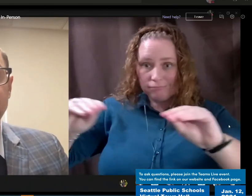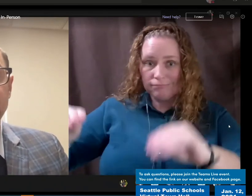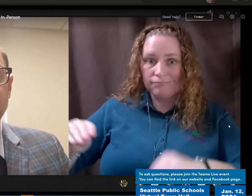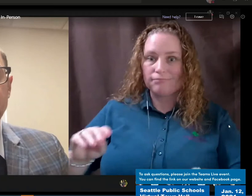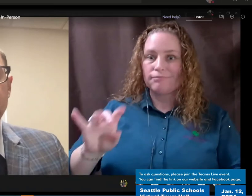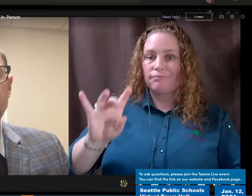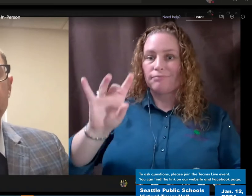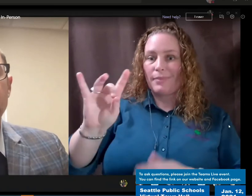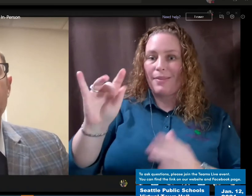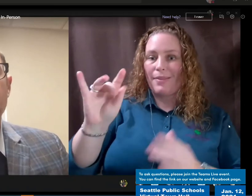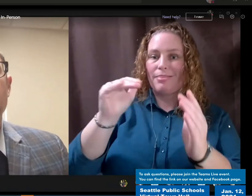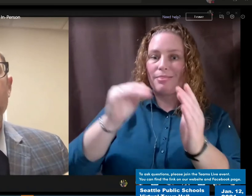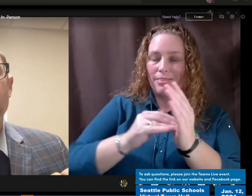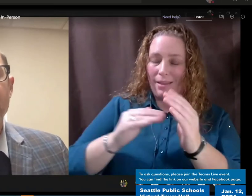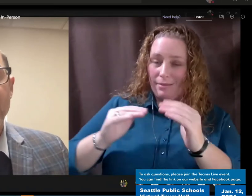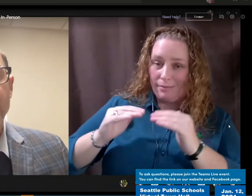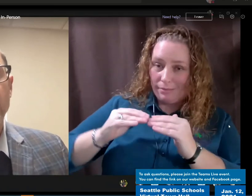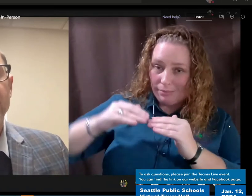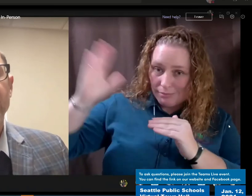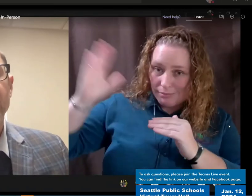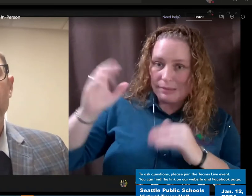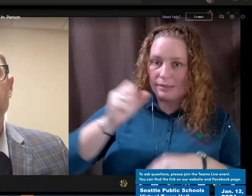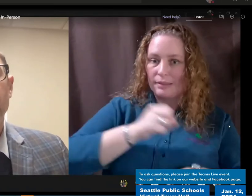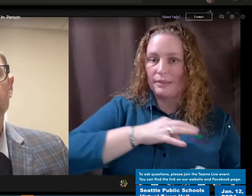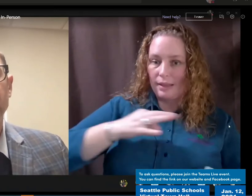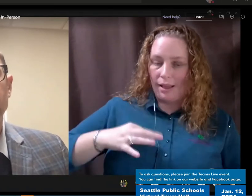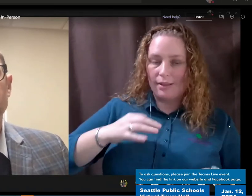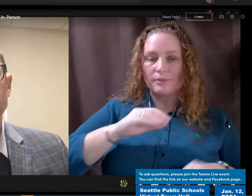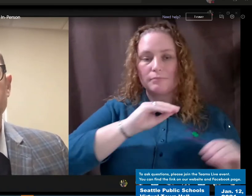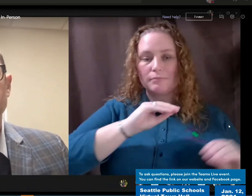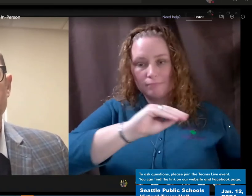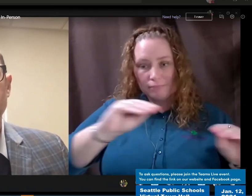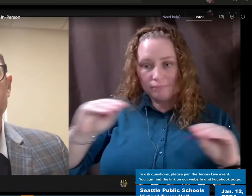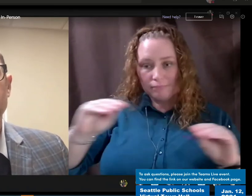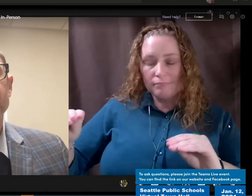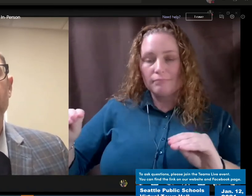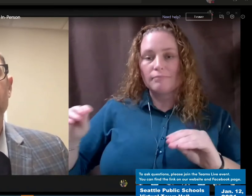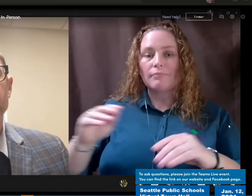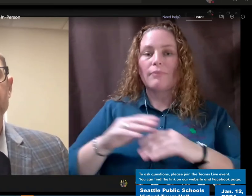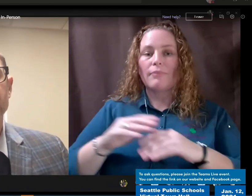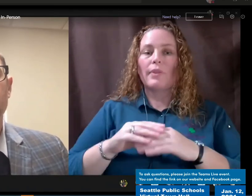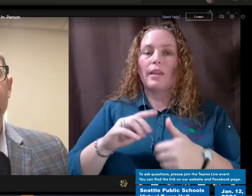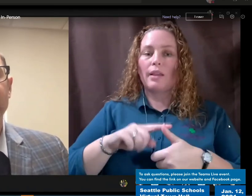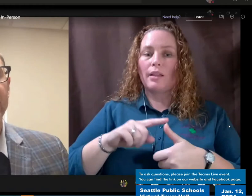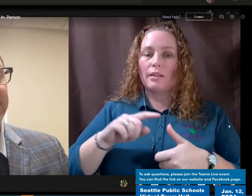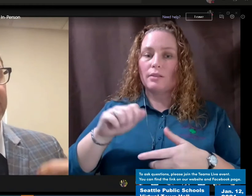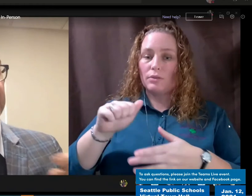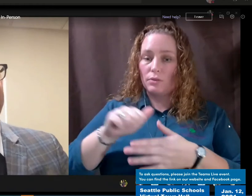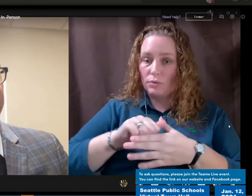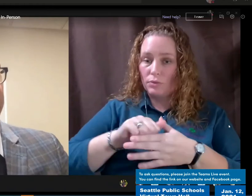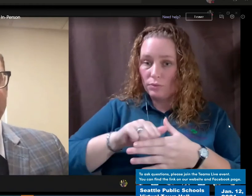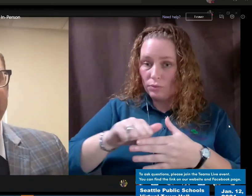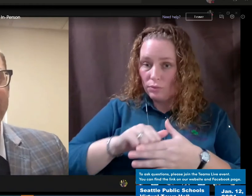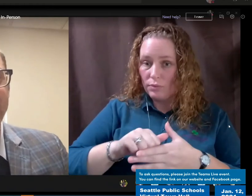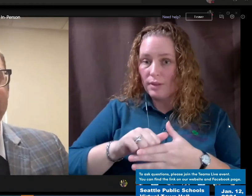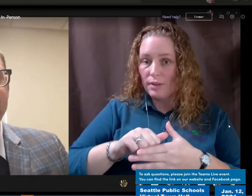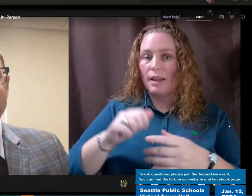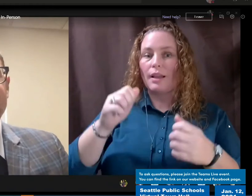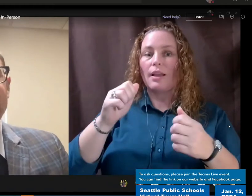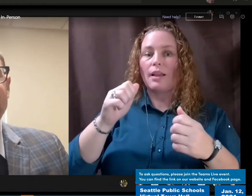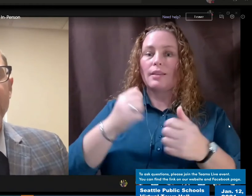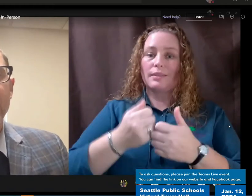plus. And then we've posted the trainings. Some are asynchronous, so it's through